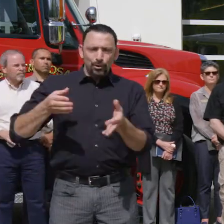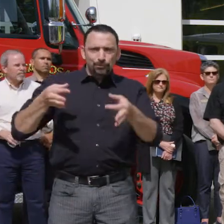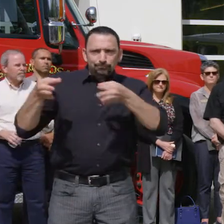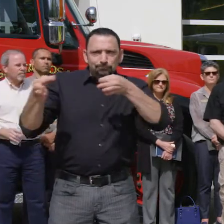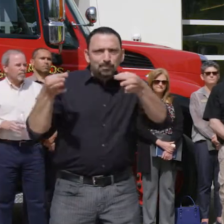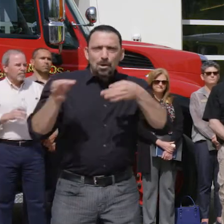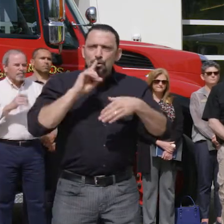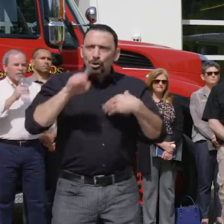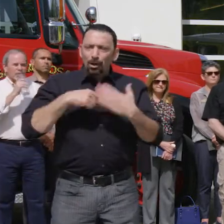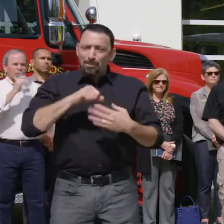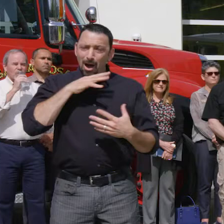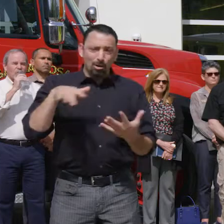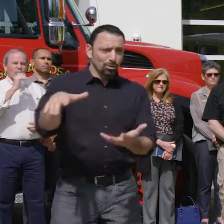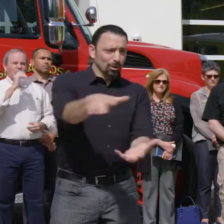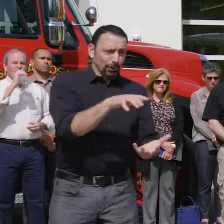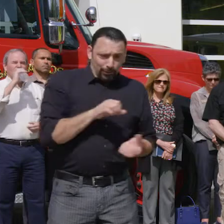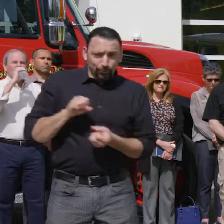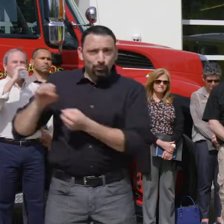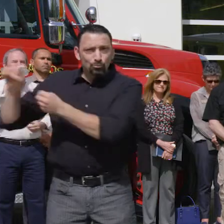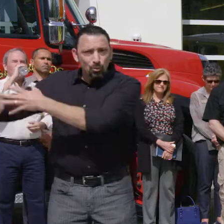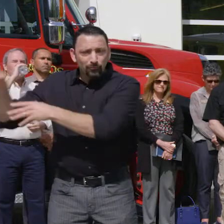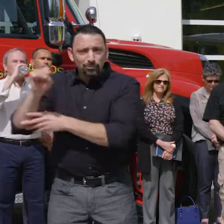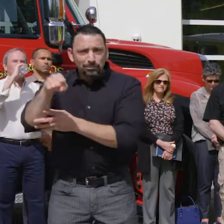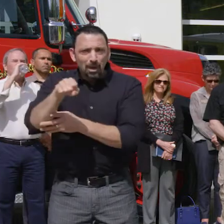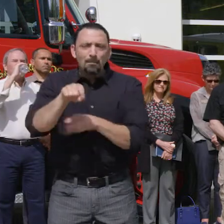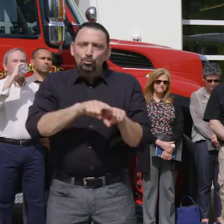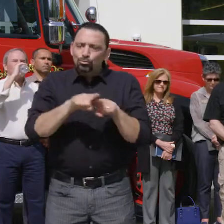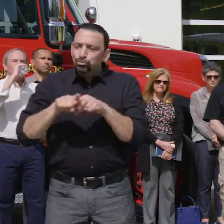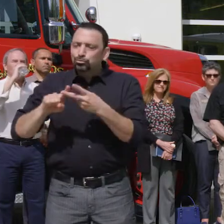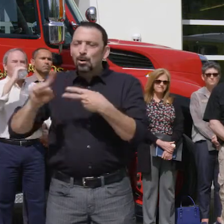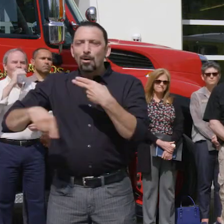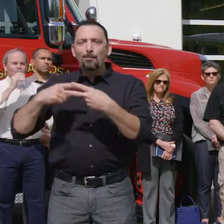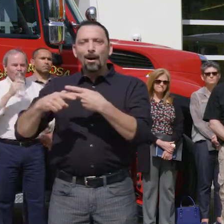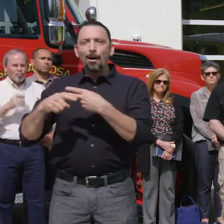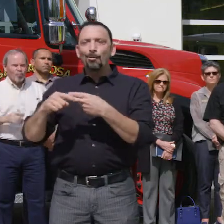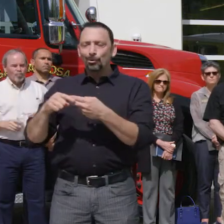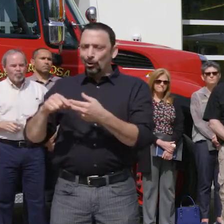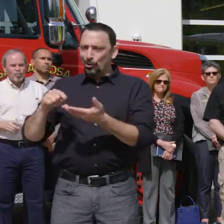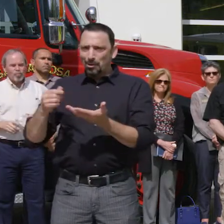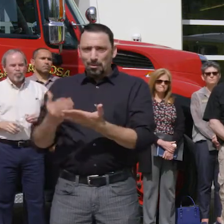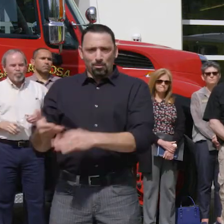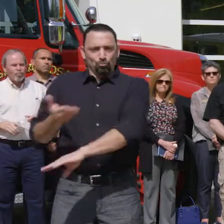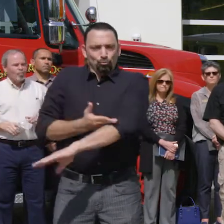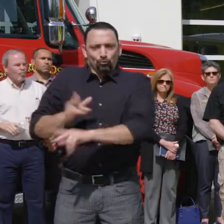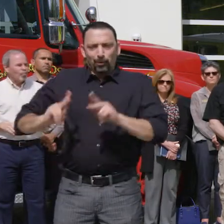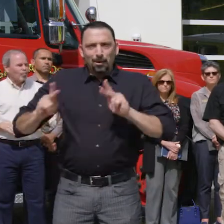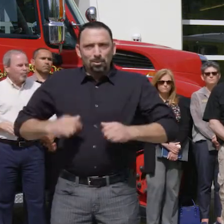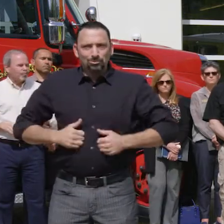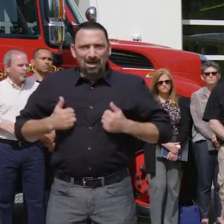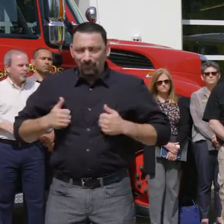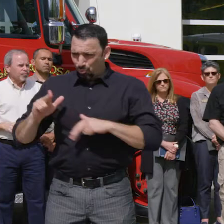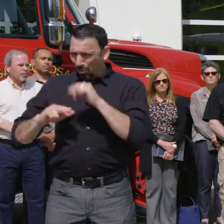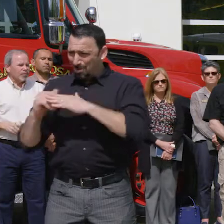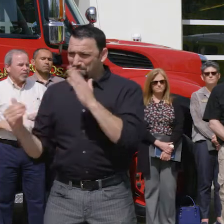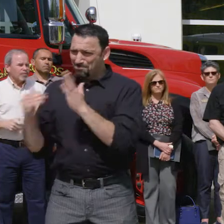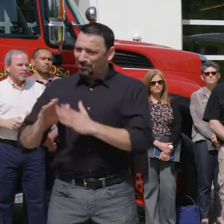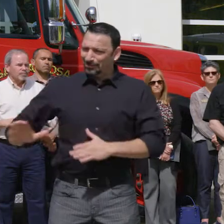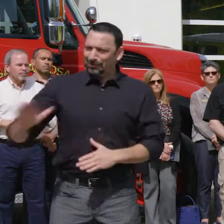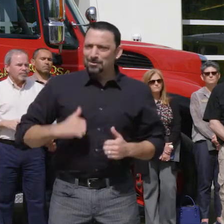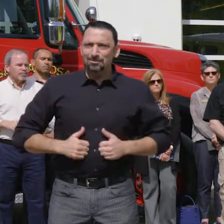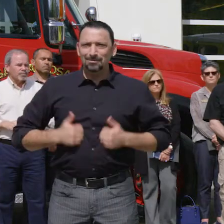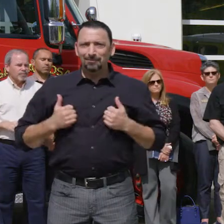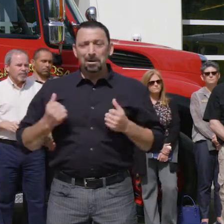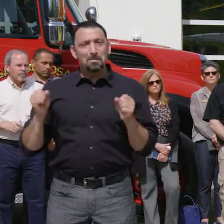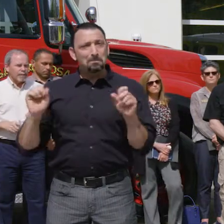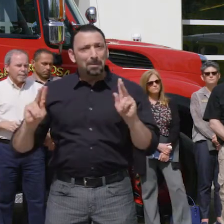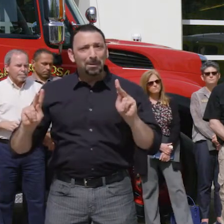removal, it is, as the mayor said, about rebuilding people's lives. We've given many of them a clean slate